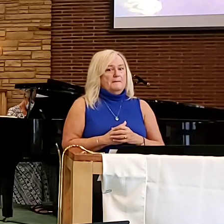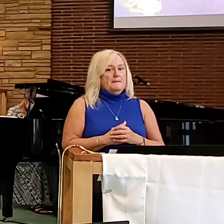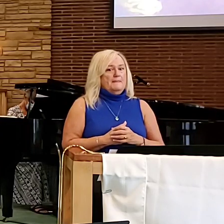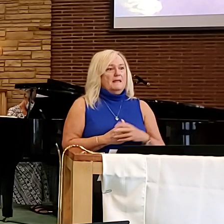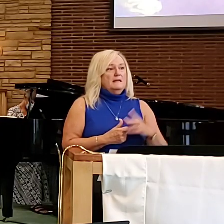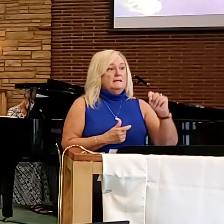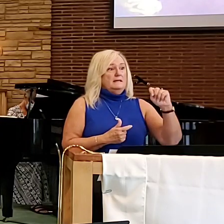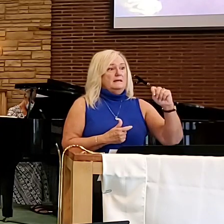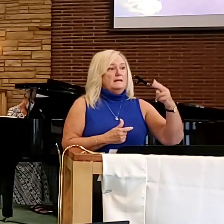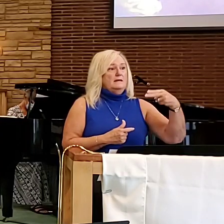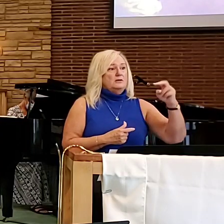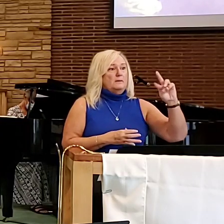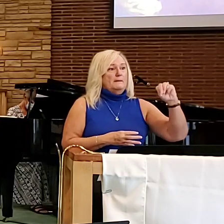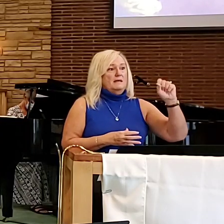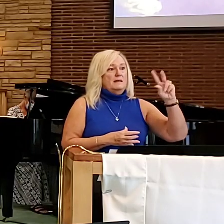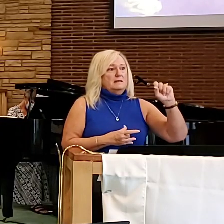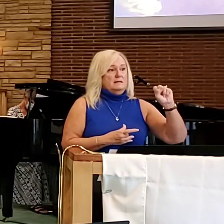Thomas.